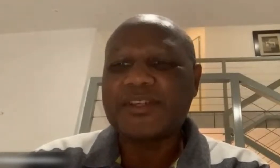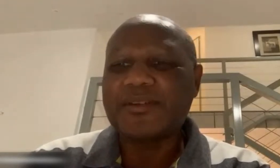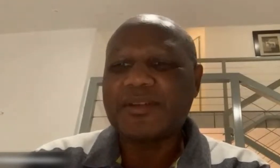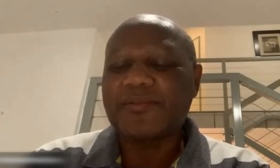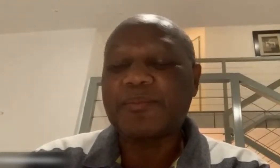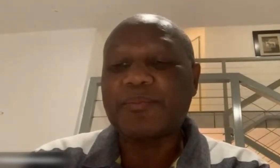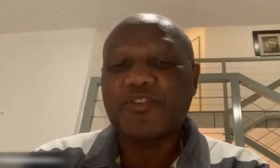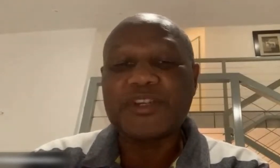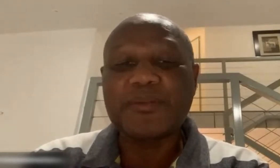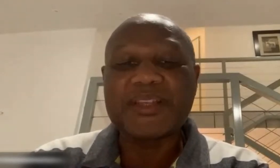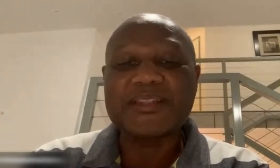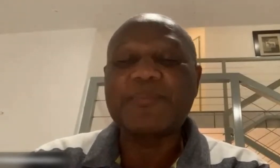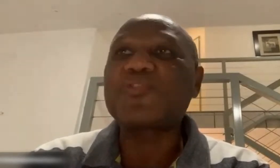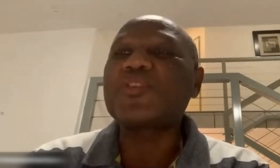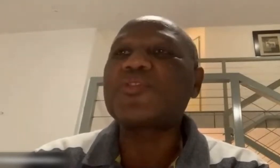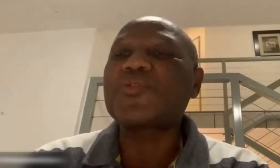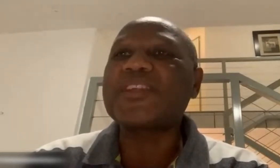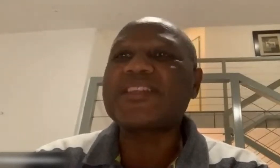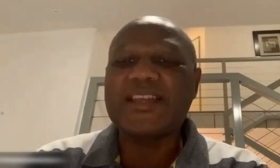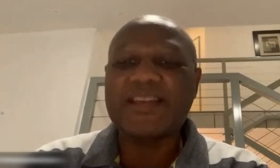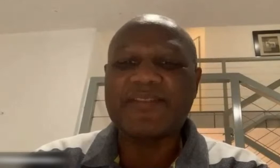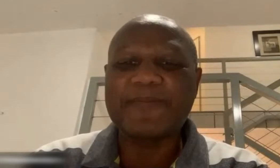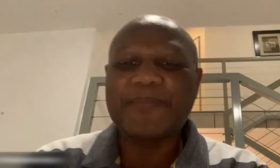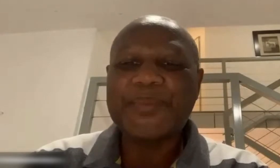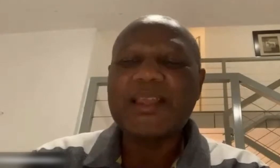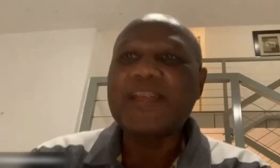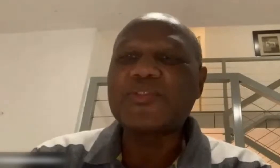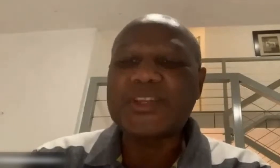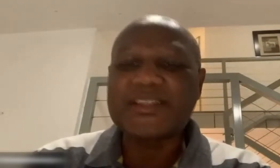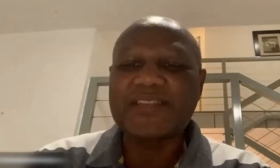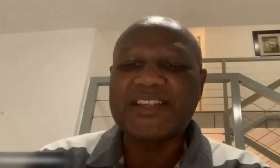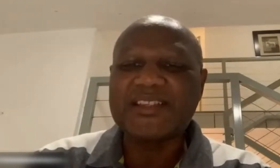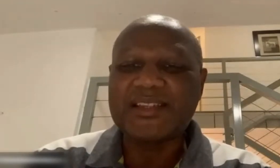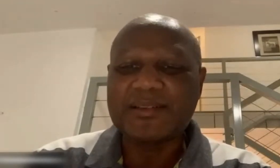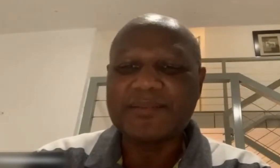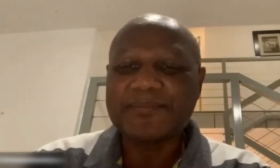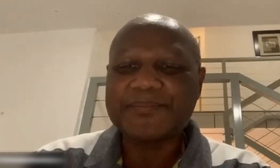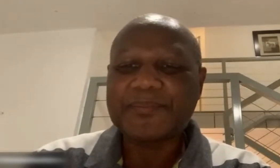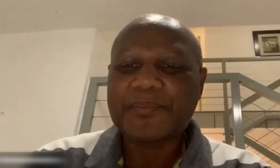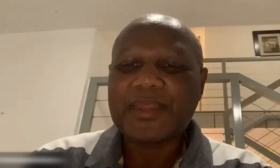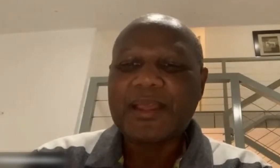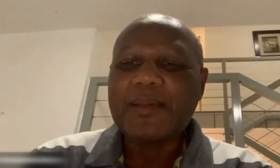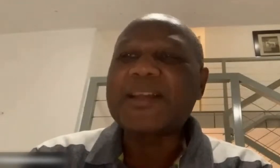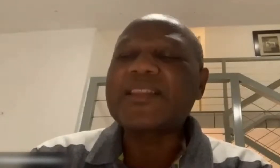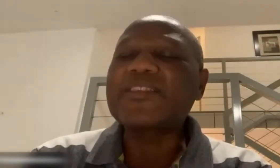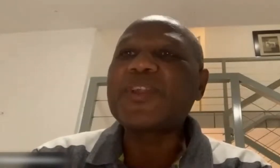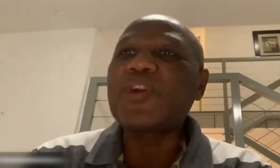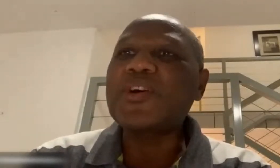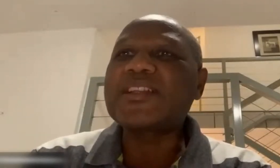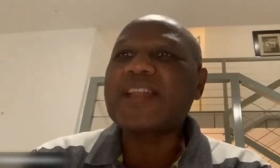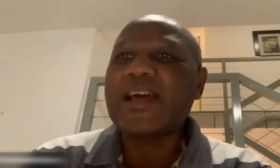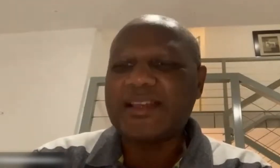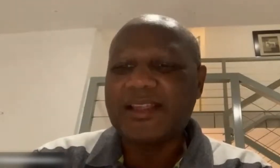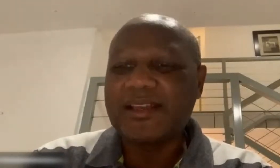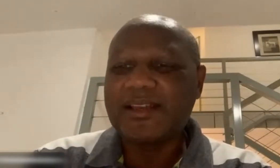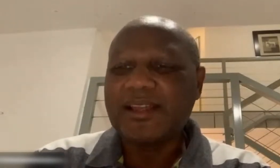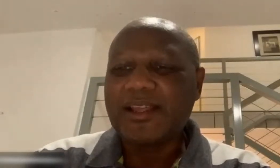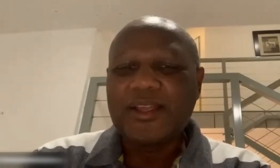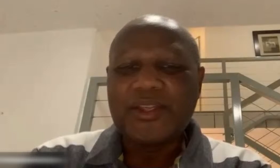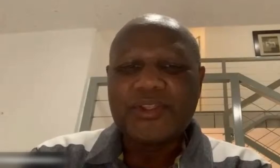14% between 2011 and 2017. But there's been no decline